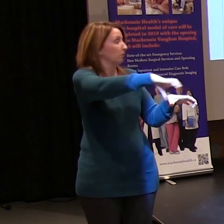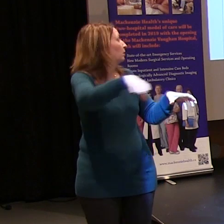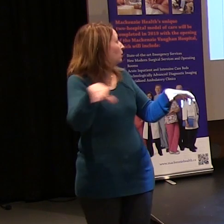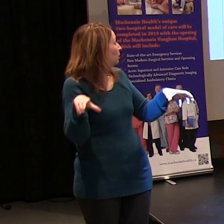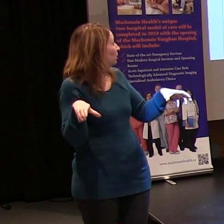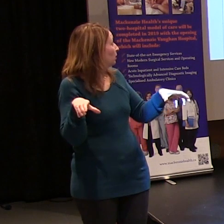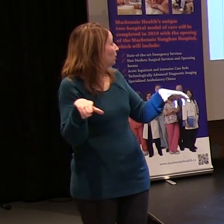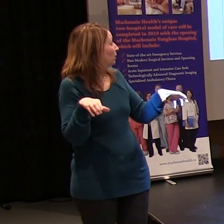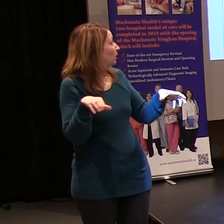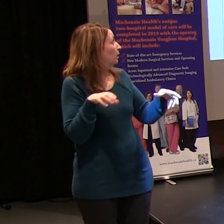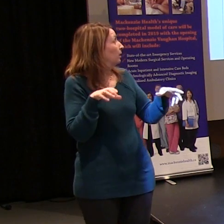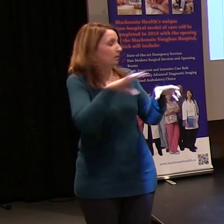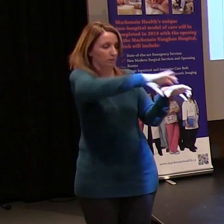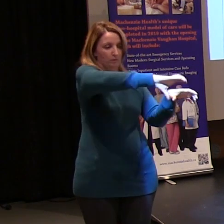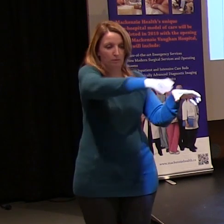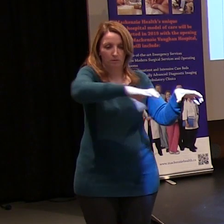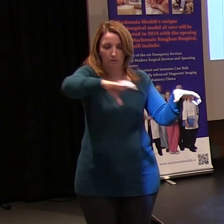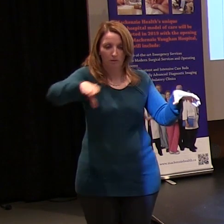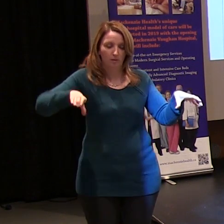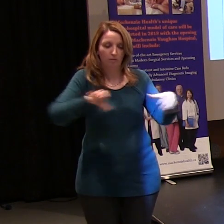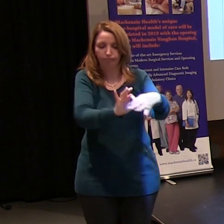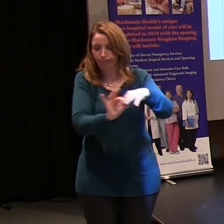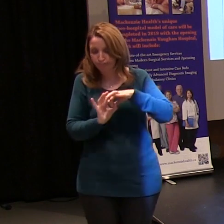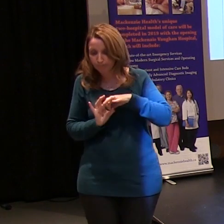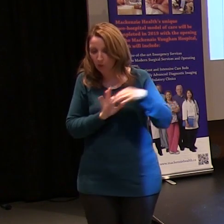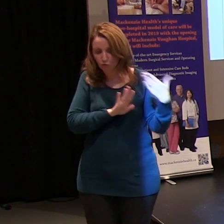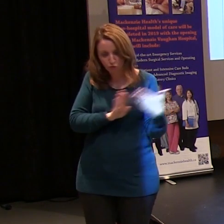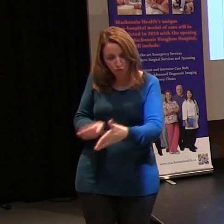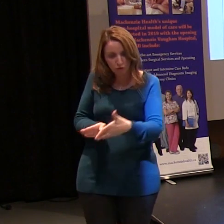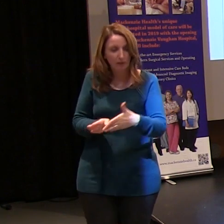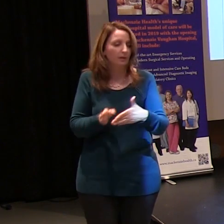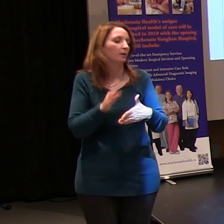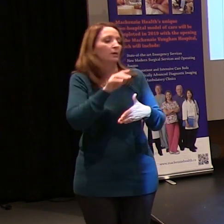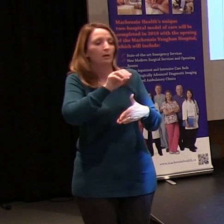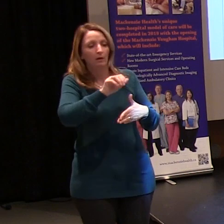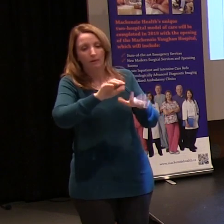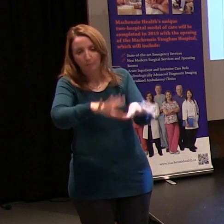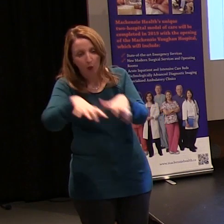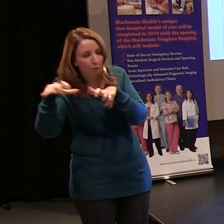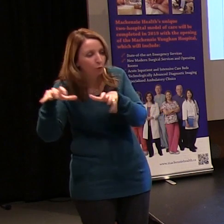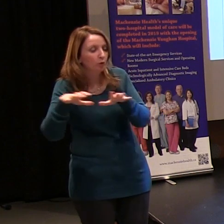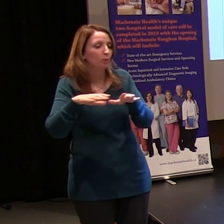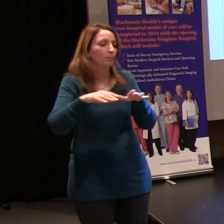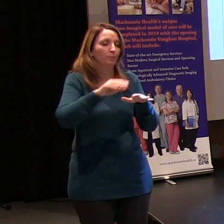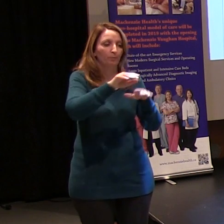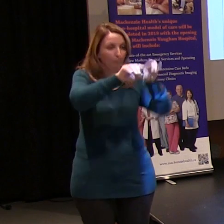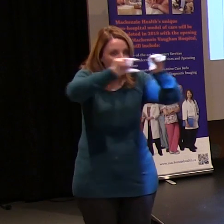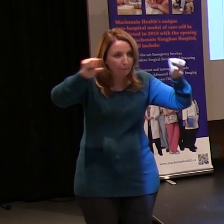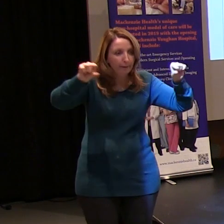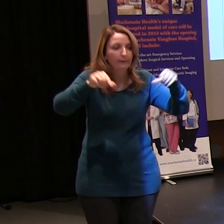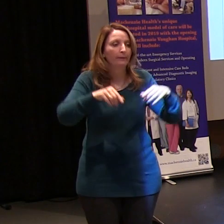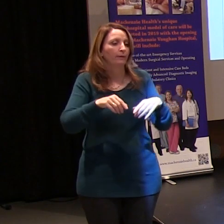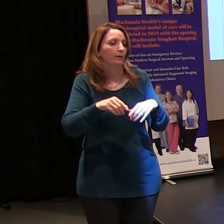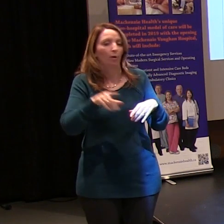integrated with the street, auditorium, coffee, balcony, park in the middle, a medical